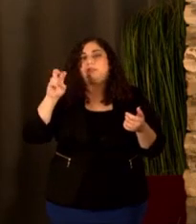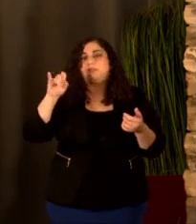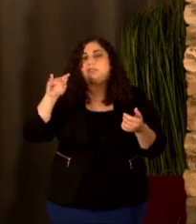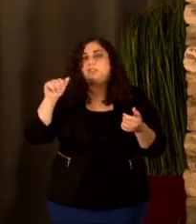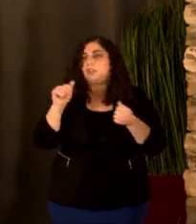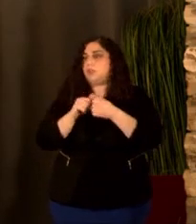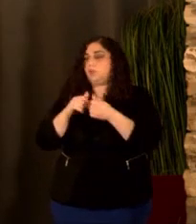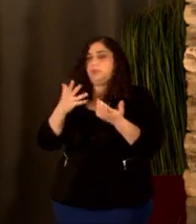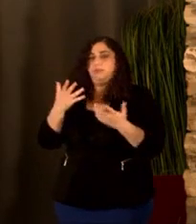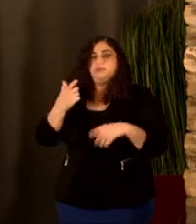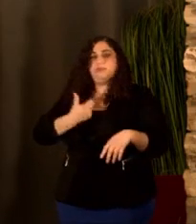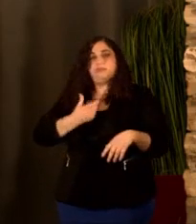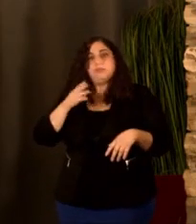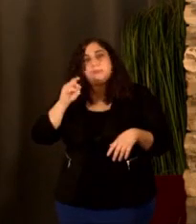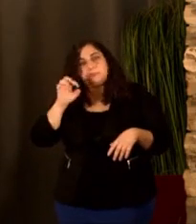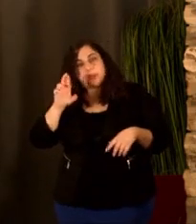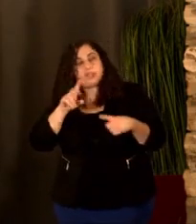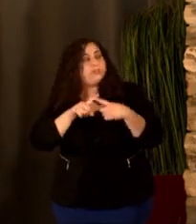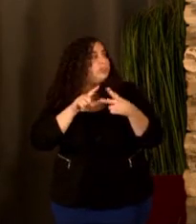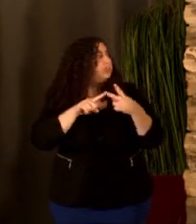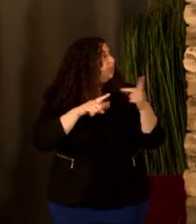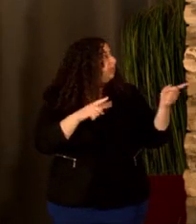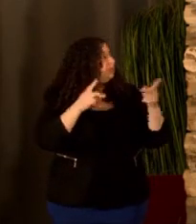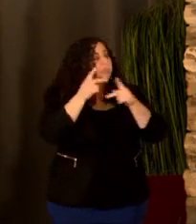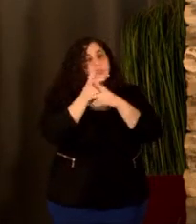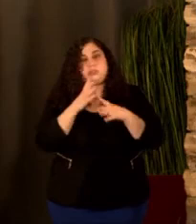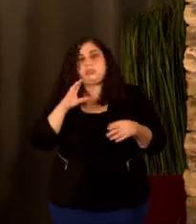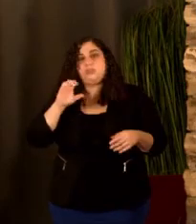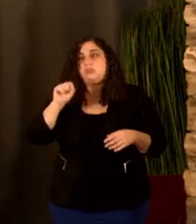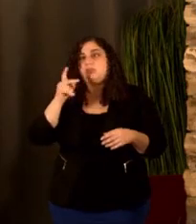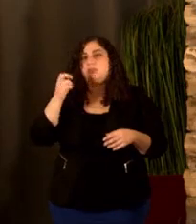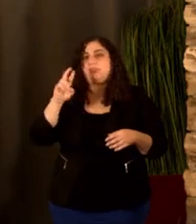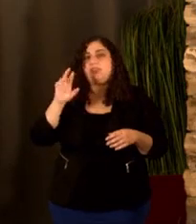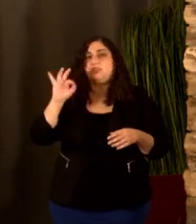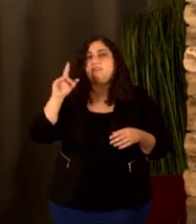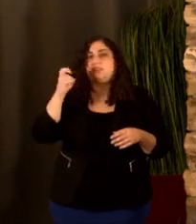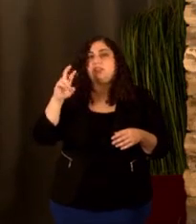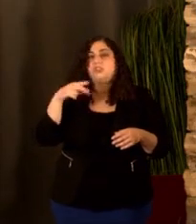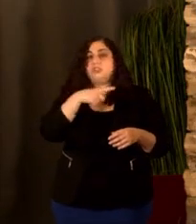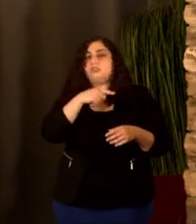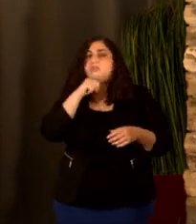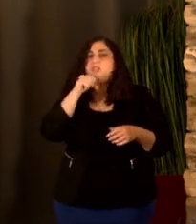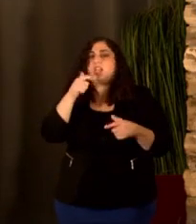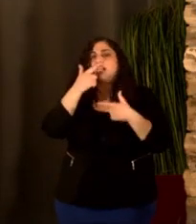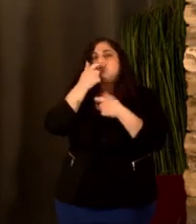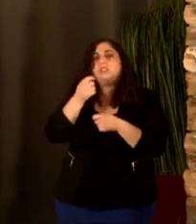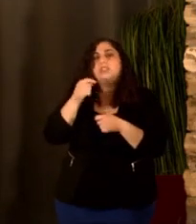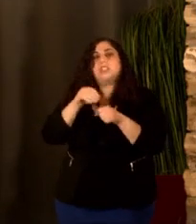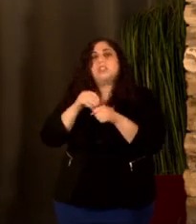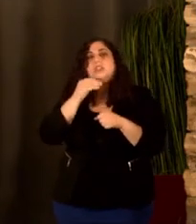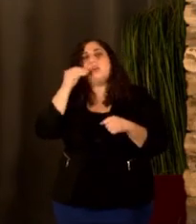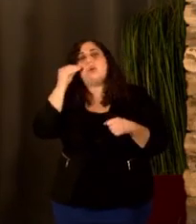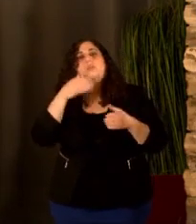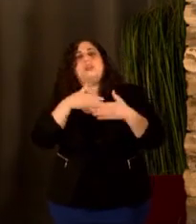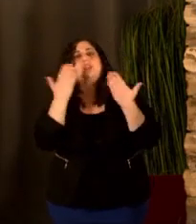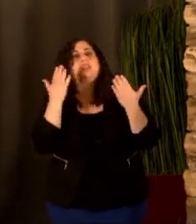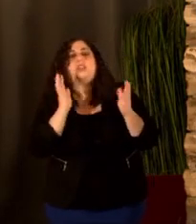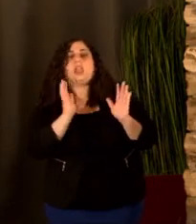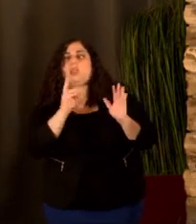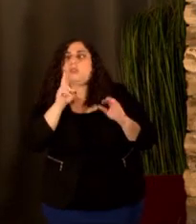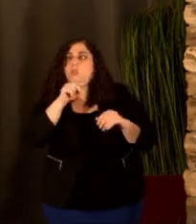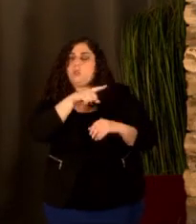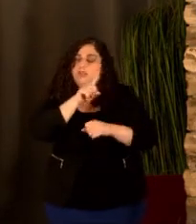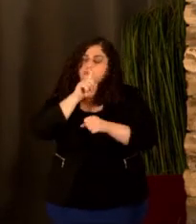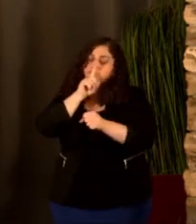the president of the County Board of Supervisors, that are not interested in the issue of homelessness, but are committed to ending